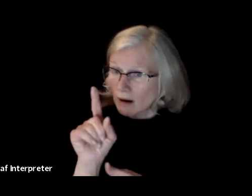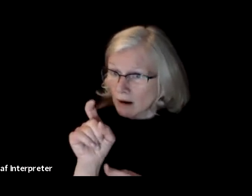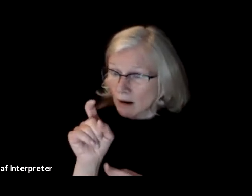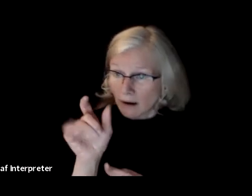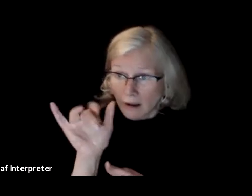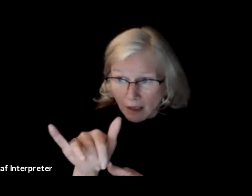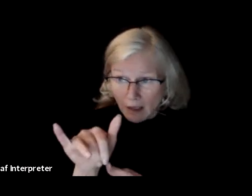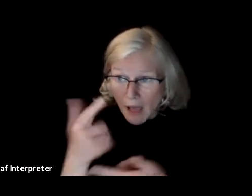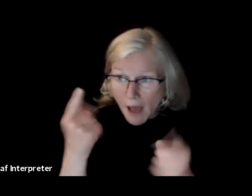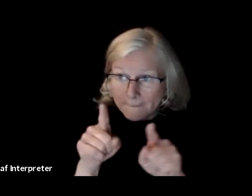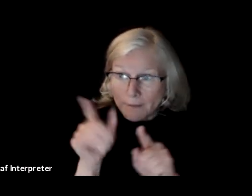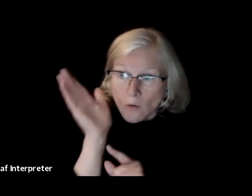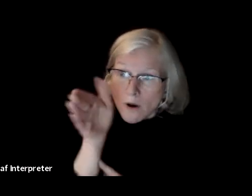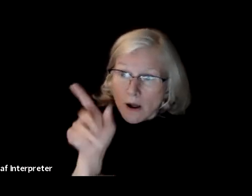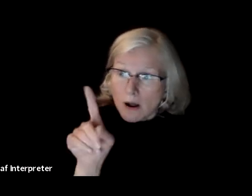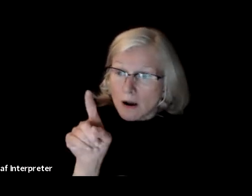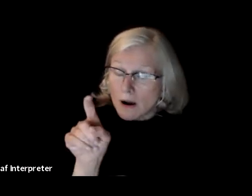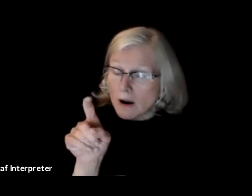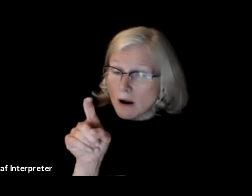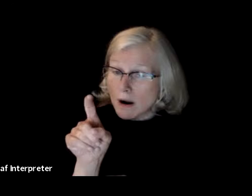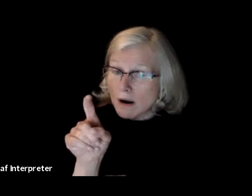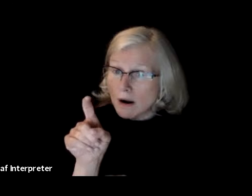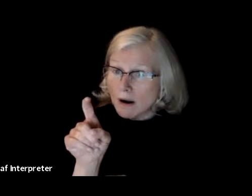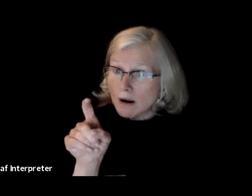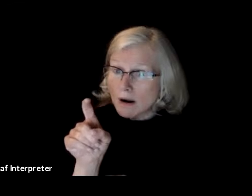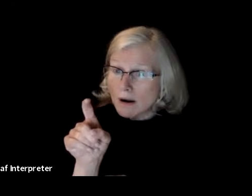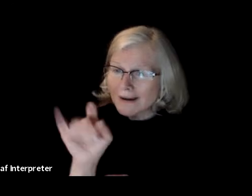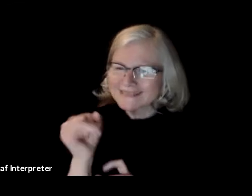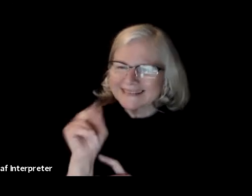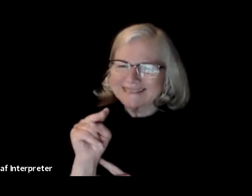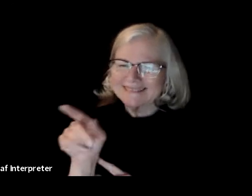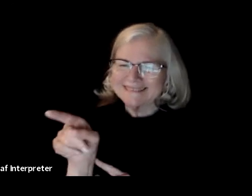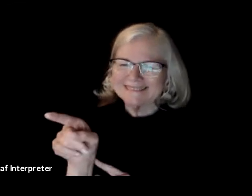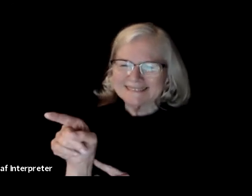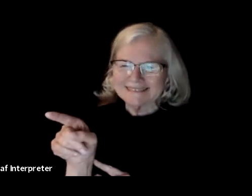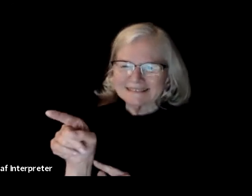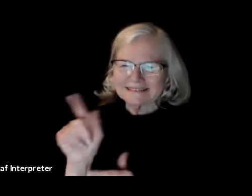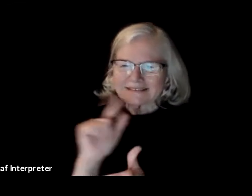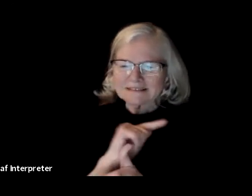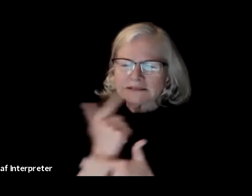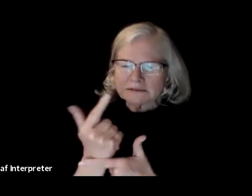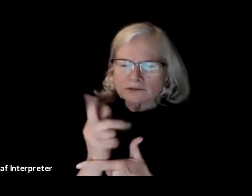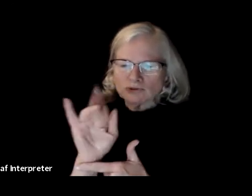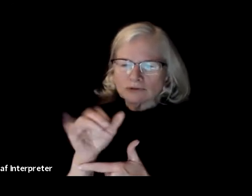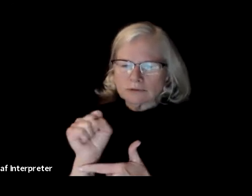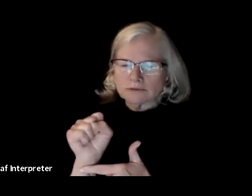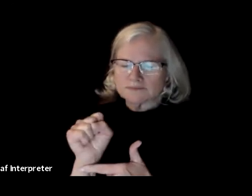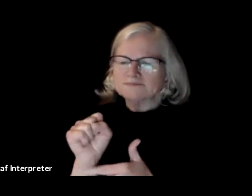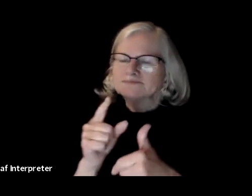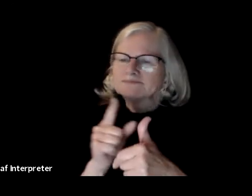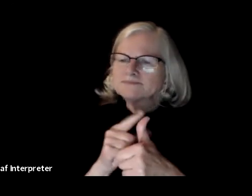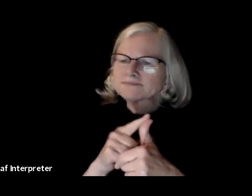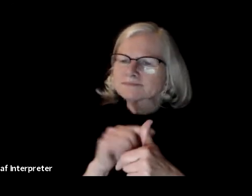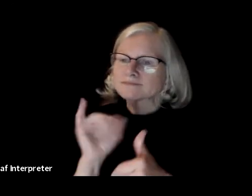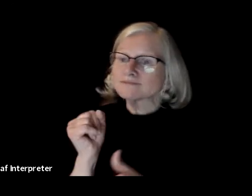Hi, Theo. This is Jan. I'm going to turn it to Chris in just a sec here, but let me just very